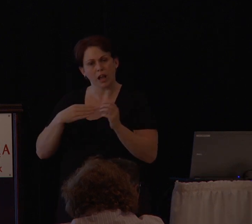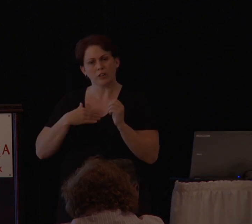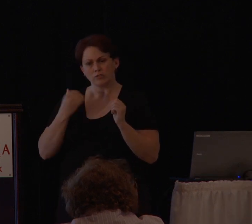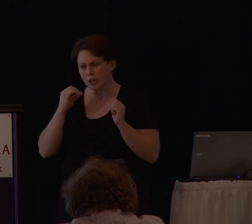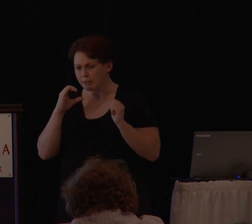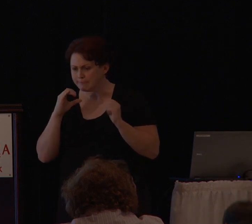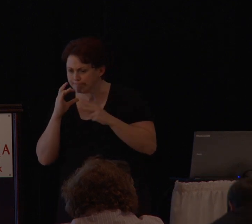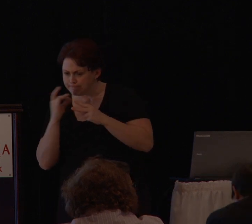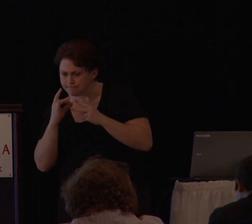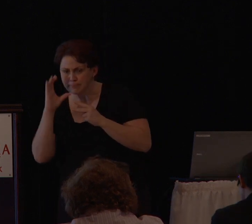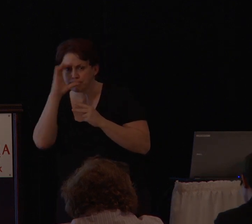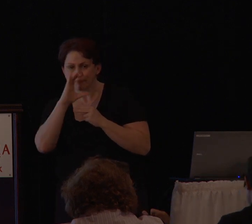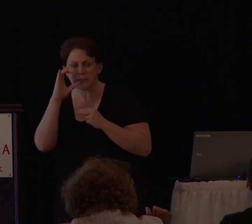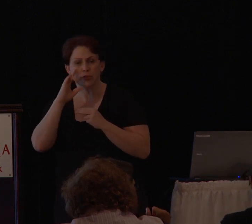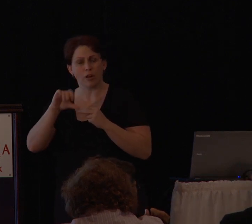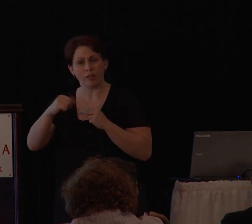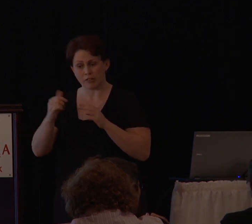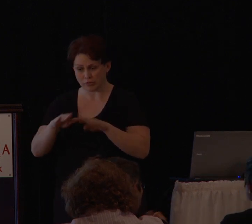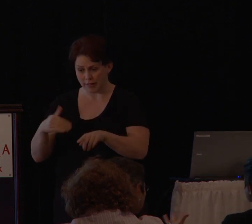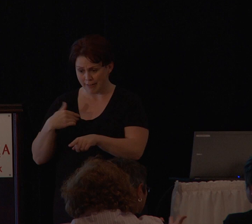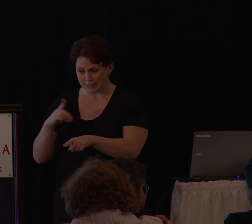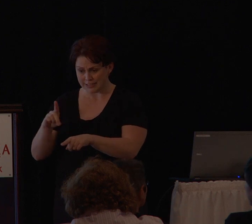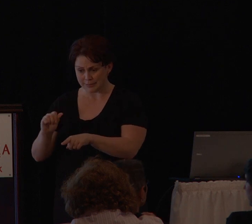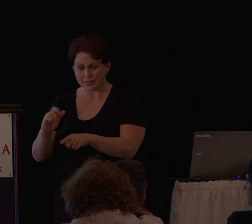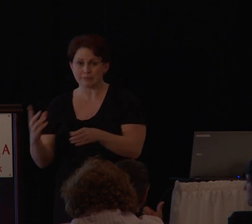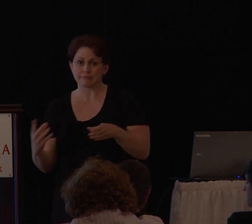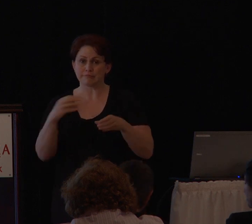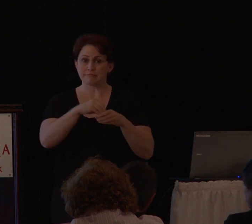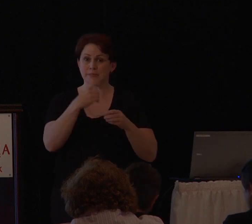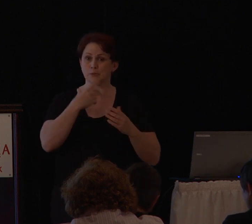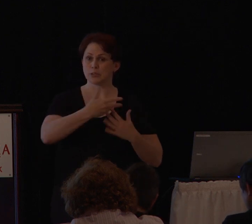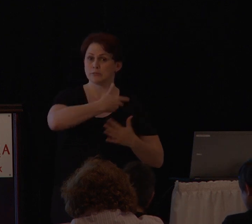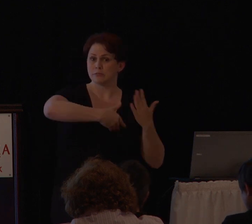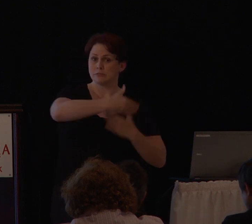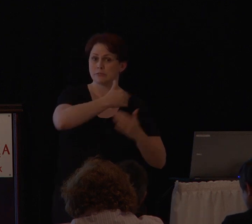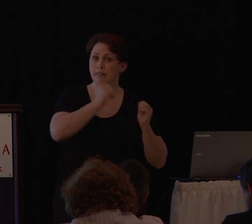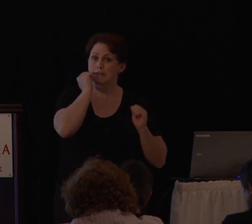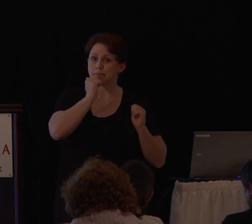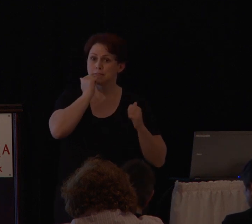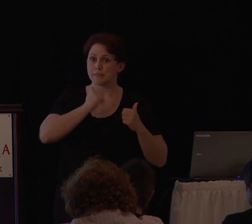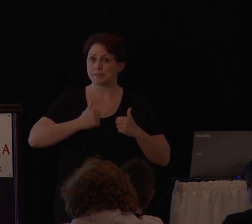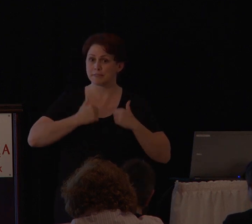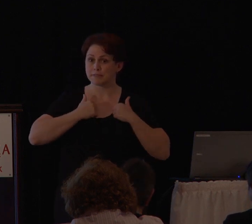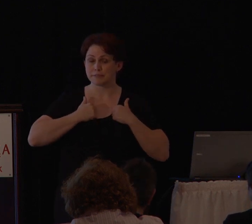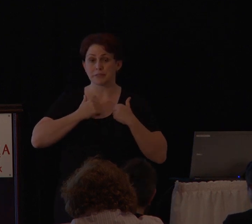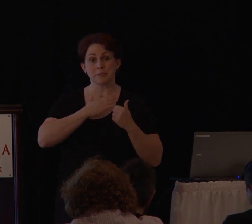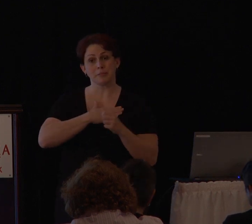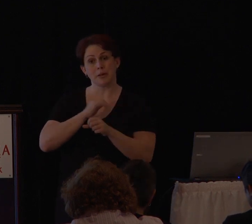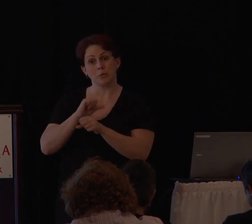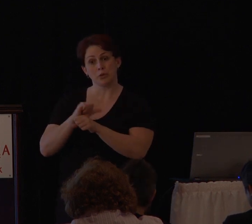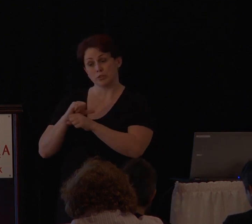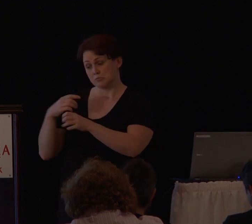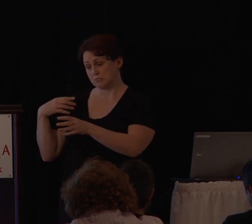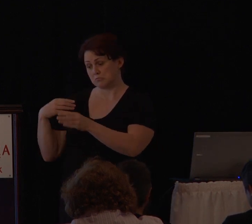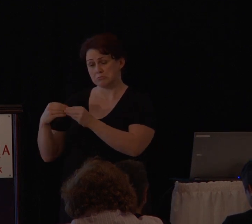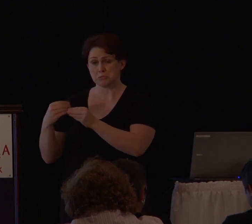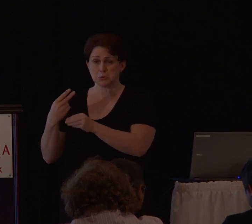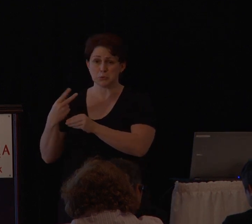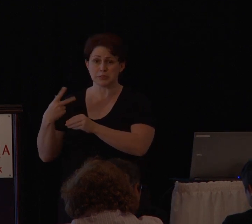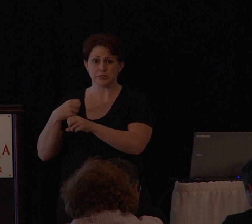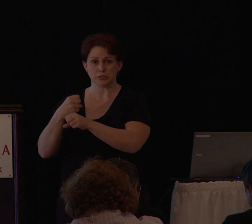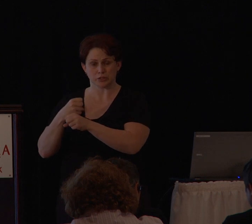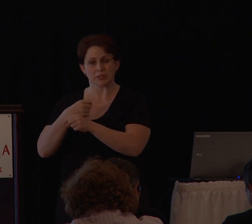include children with disabilities into society. And for the past couple of years, my work has focused on including them in